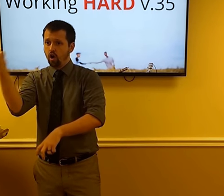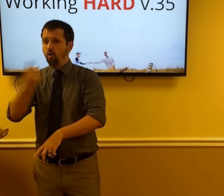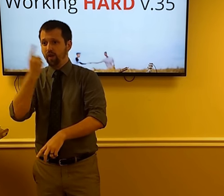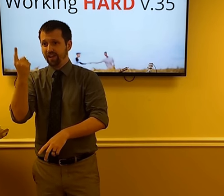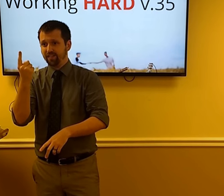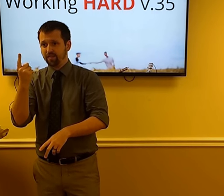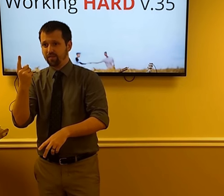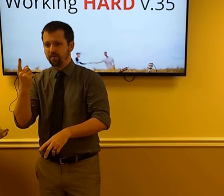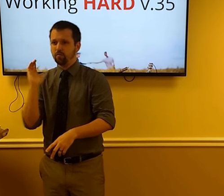Always.